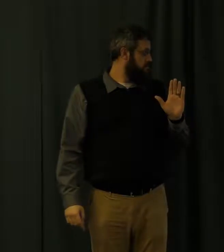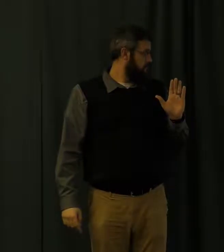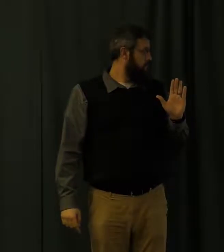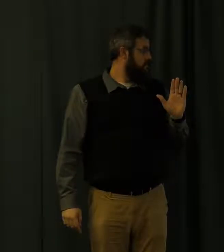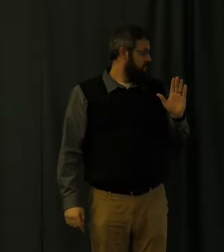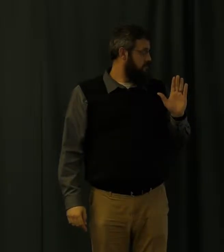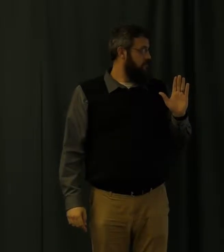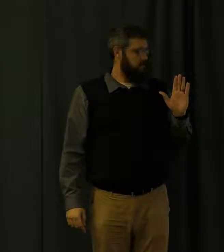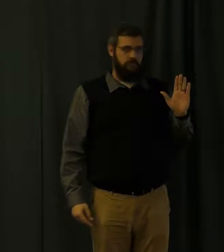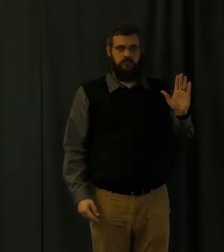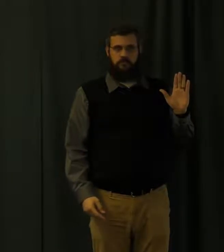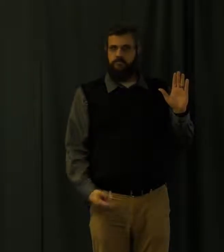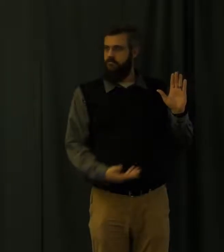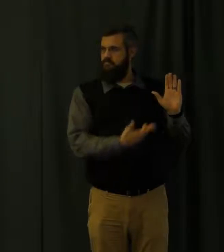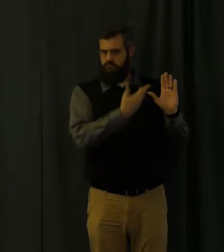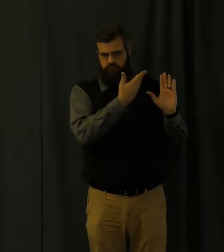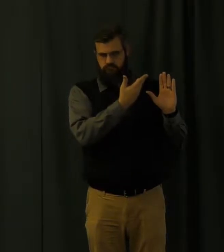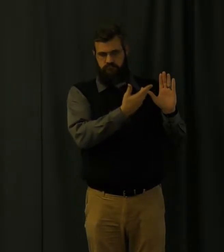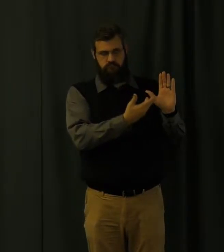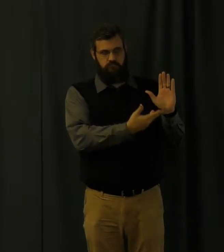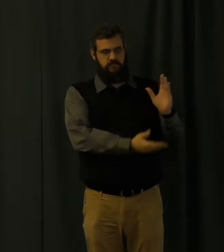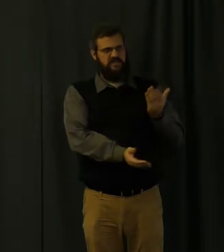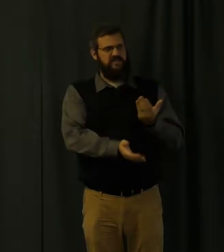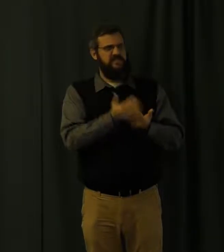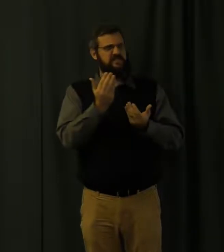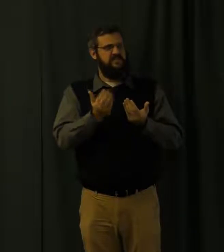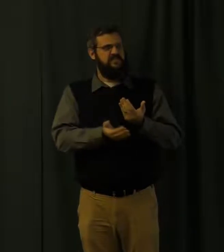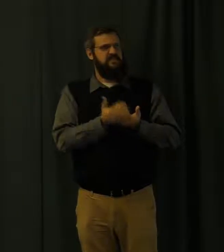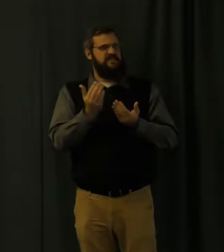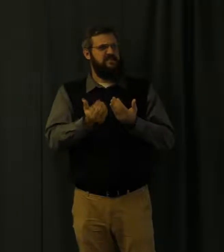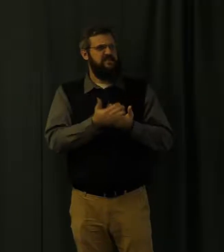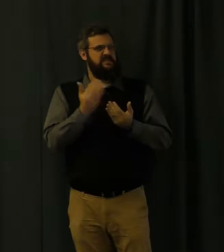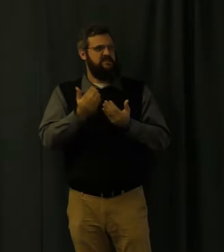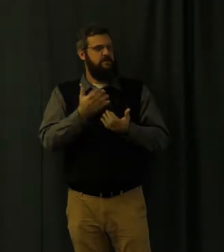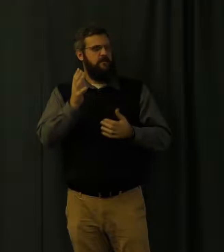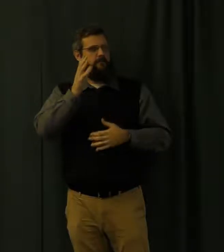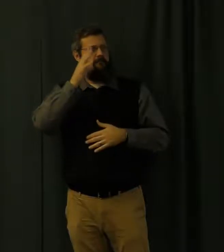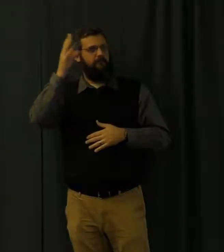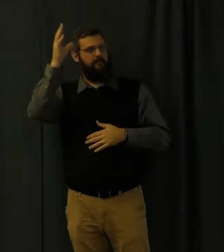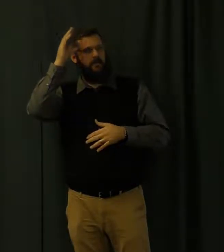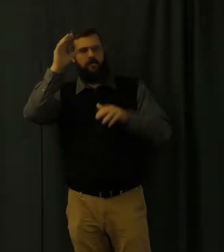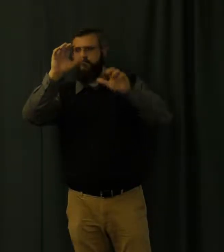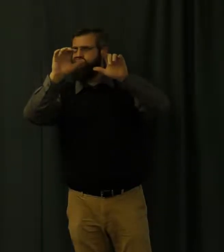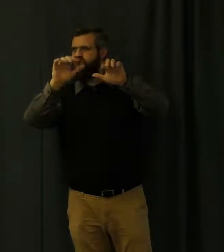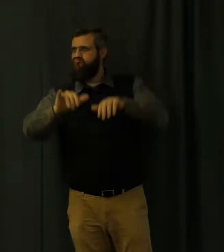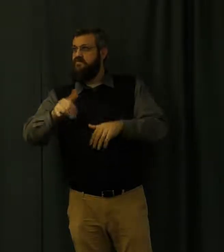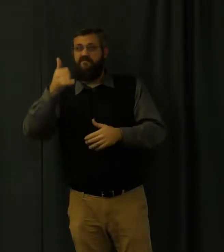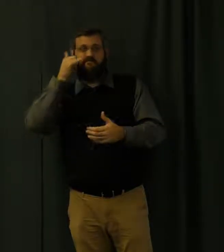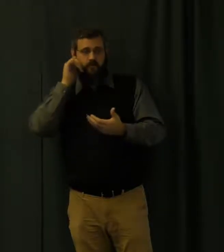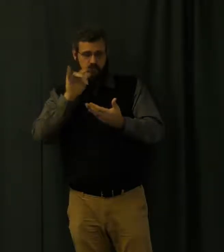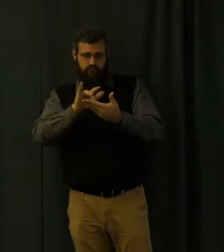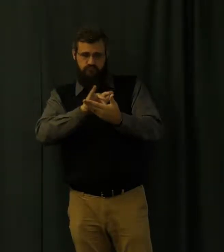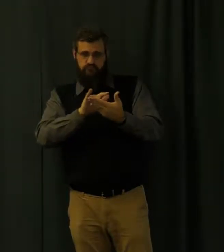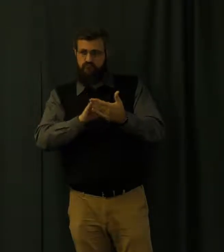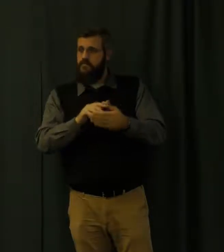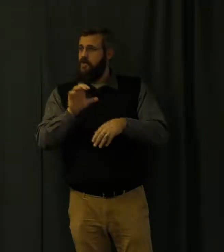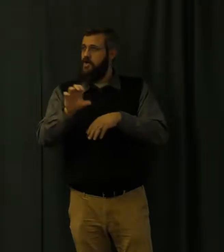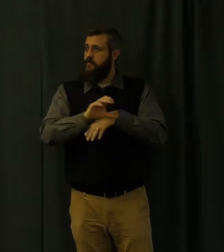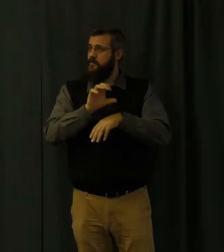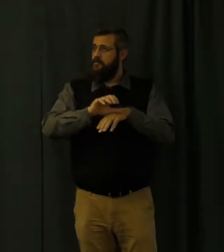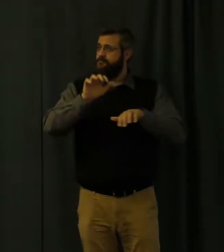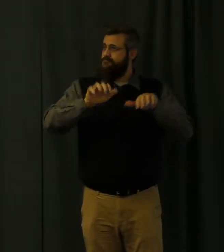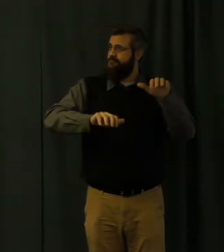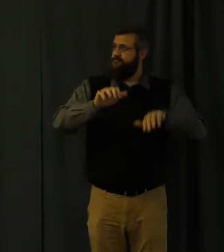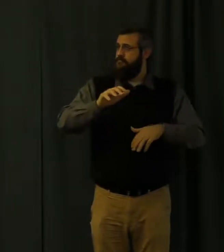so it's a very easy form for parents to fill out. They can do it on their phone. They can do it on the